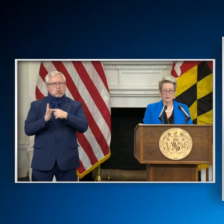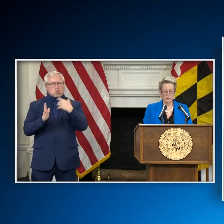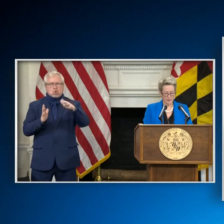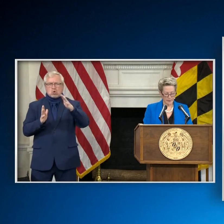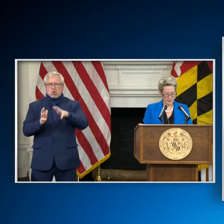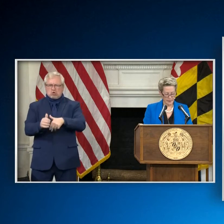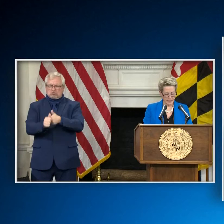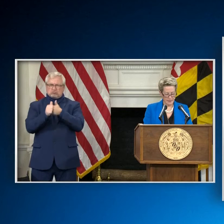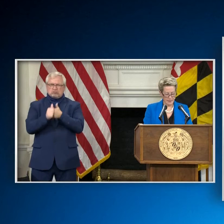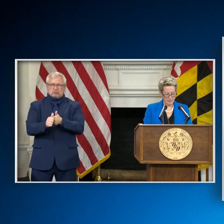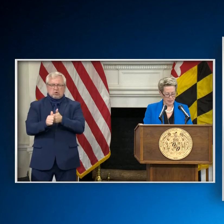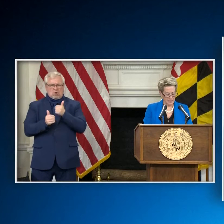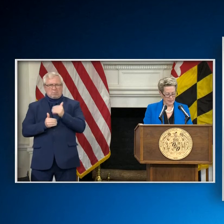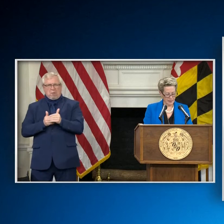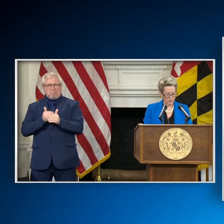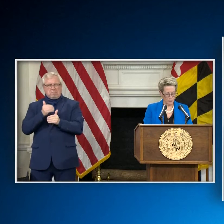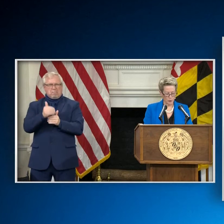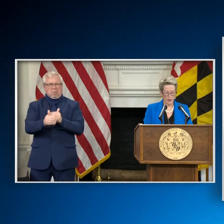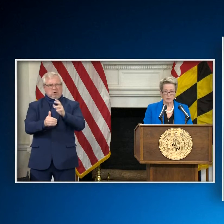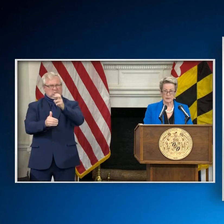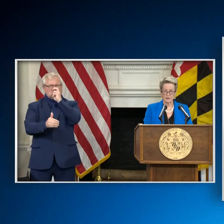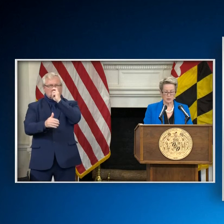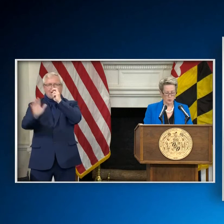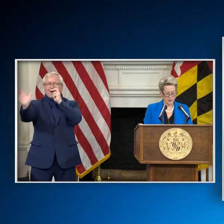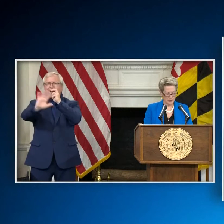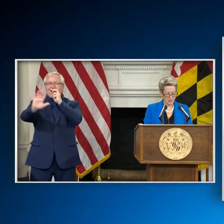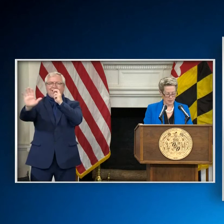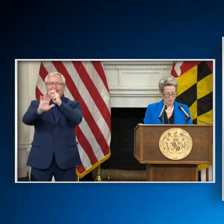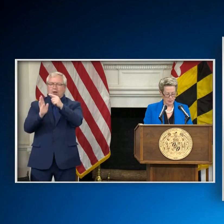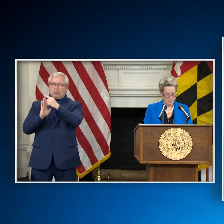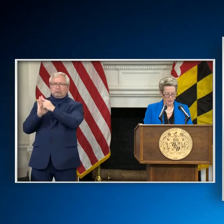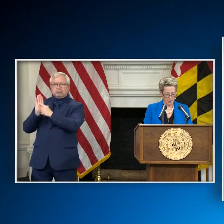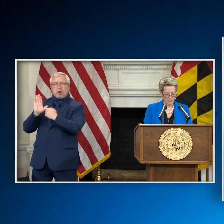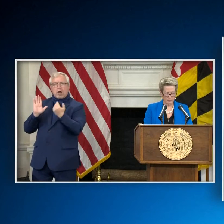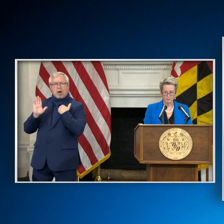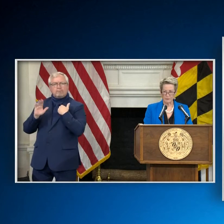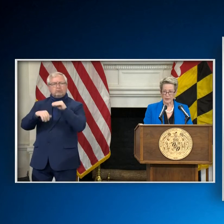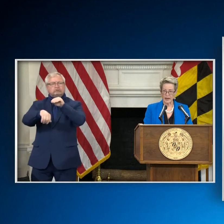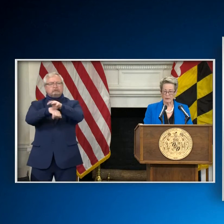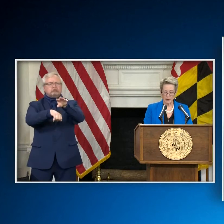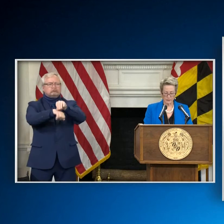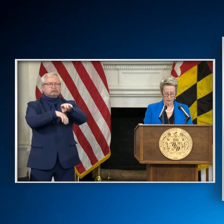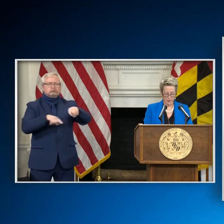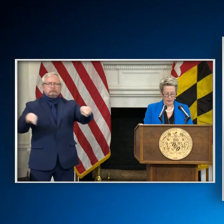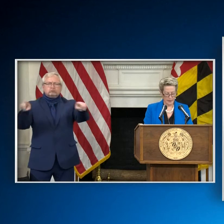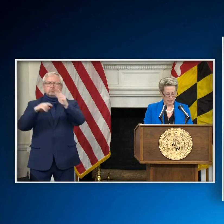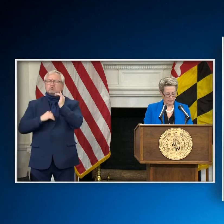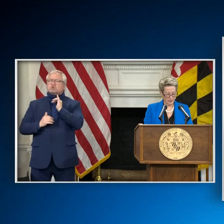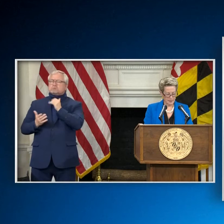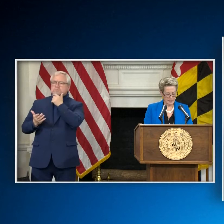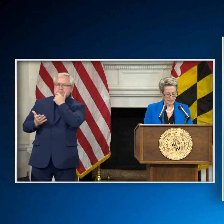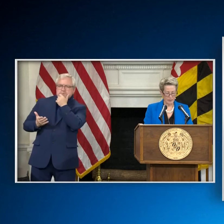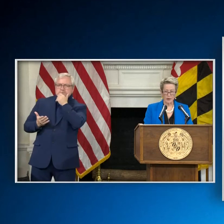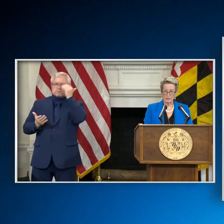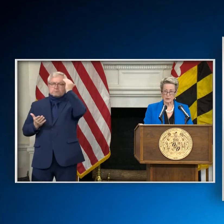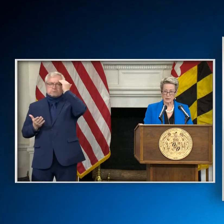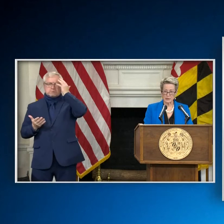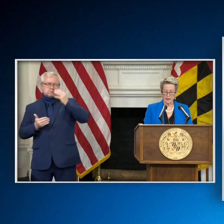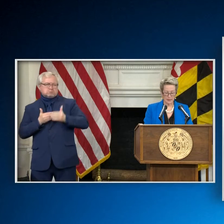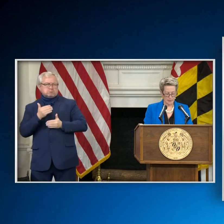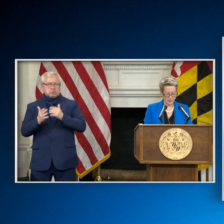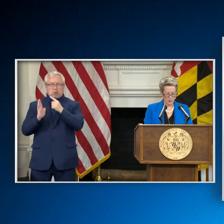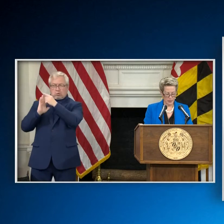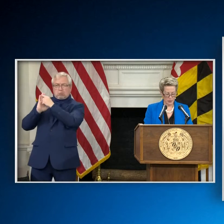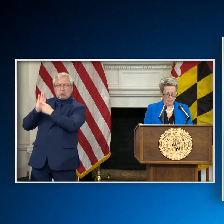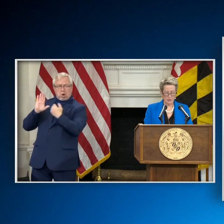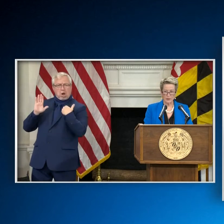nothing included indicates any mandate or requirement that school systems must follow. However, it outlines a set of options